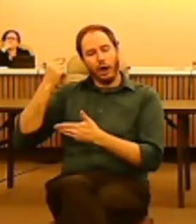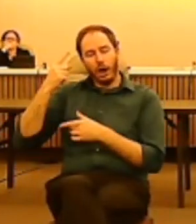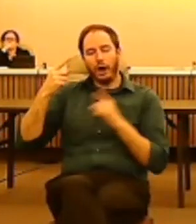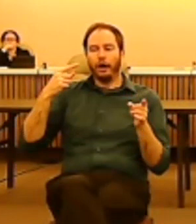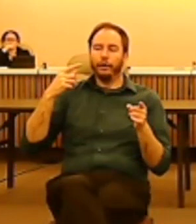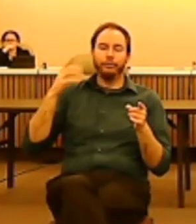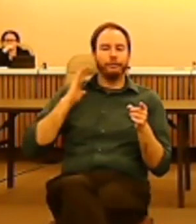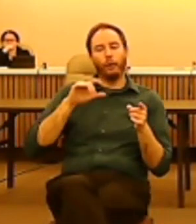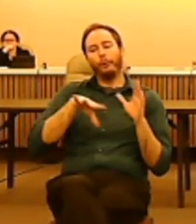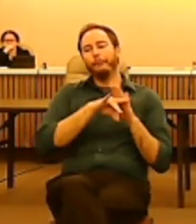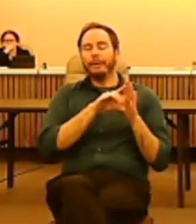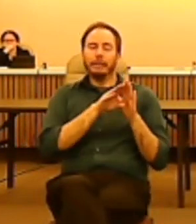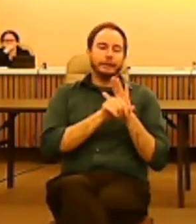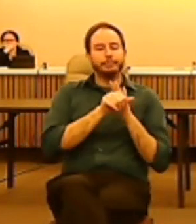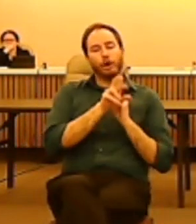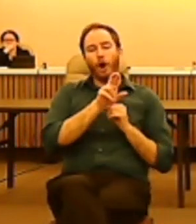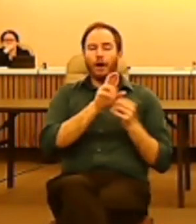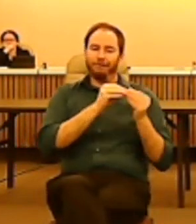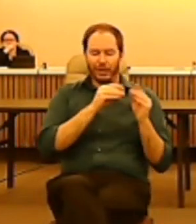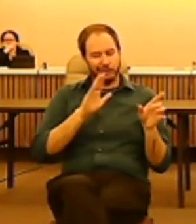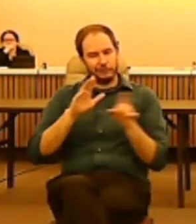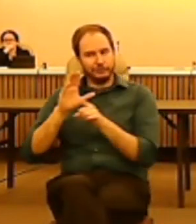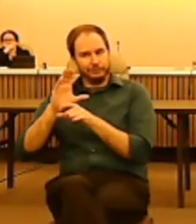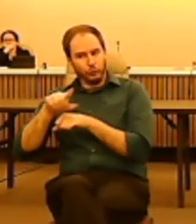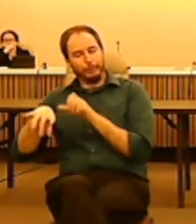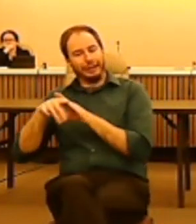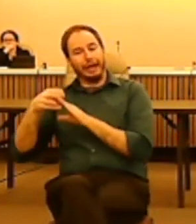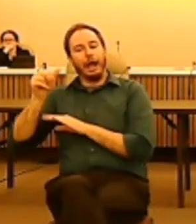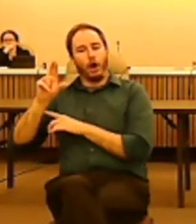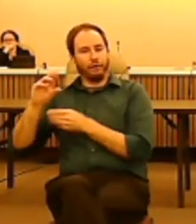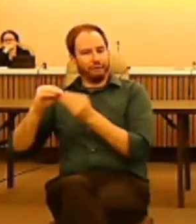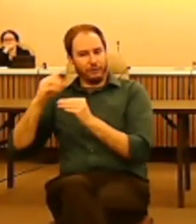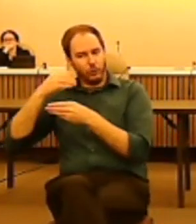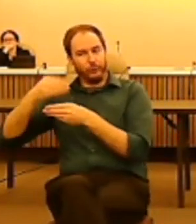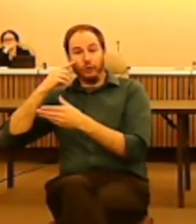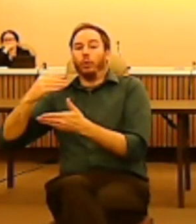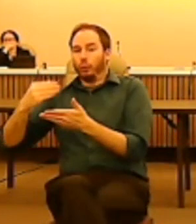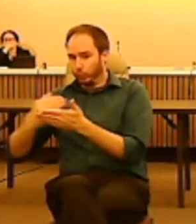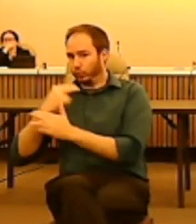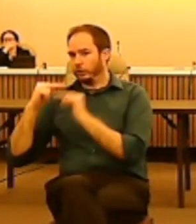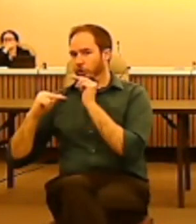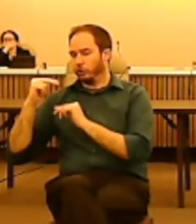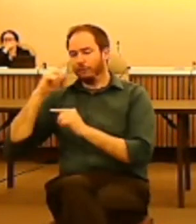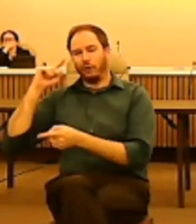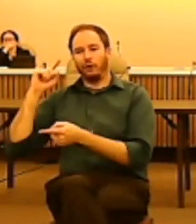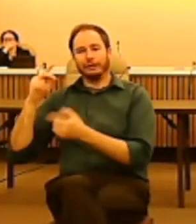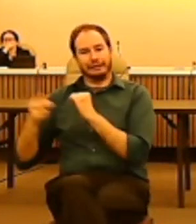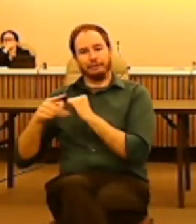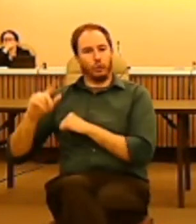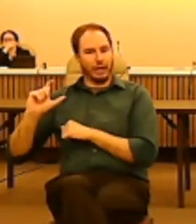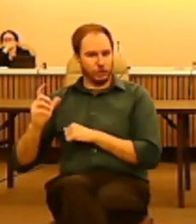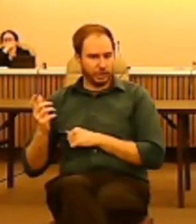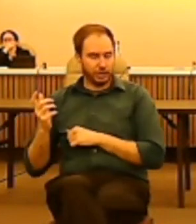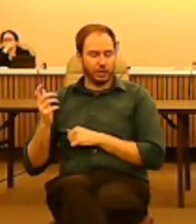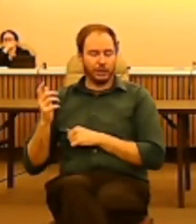the lower R value, I would have to use a higher R value window Yeah. so that I have less energy loss. So Yeah. again,